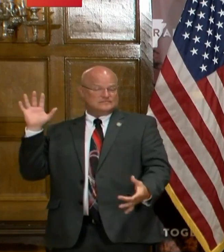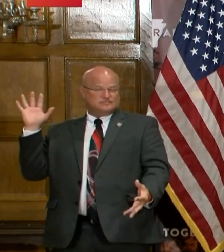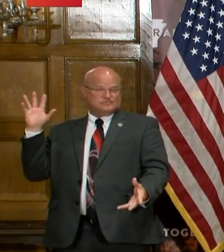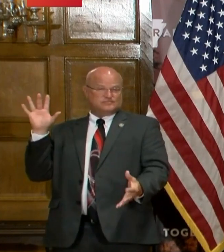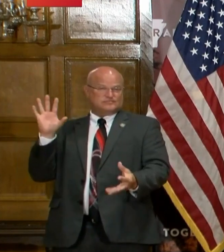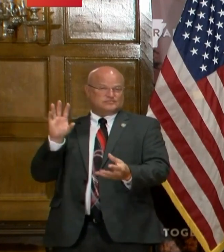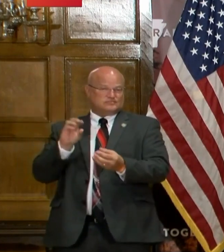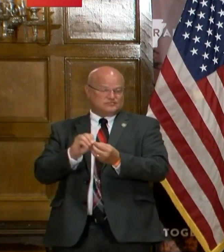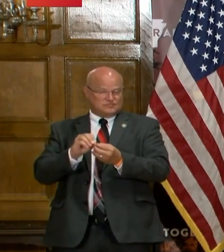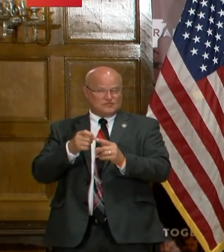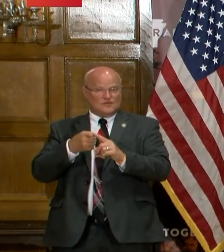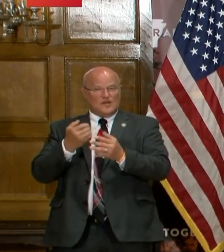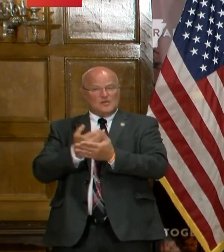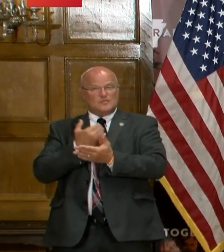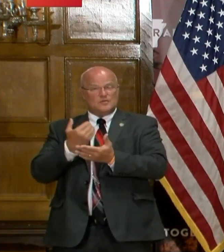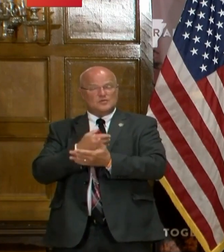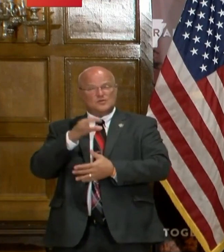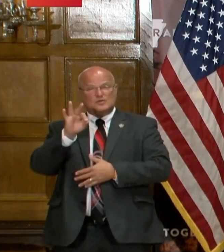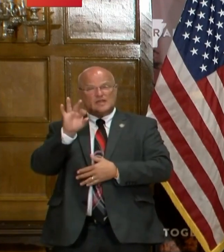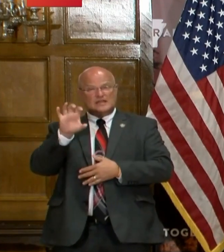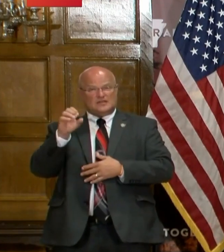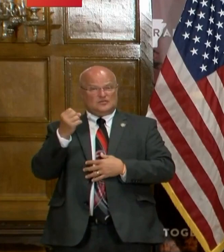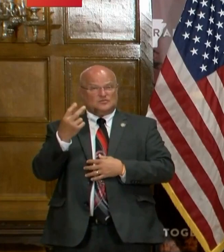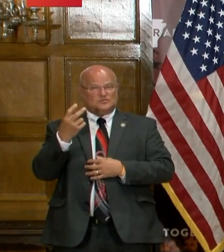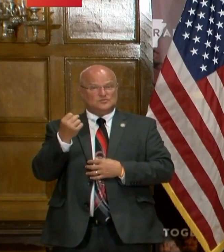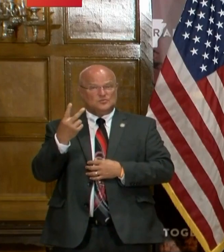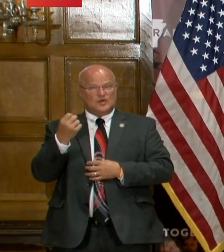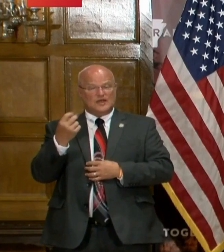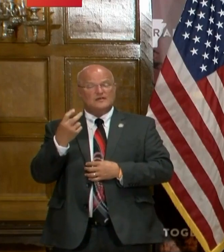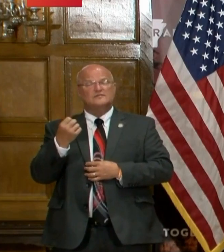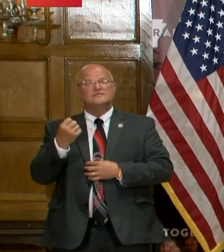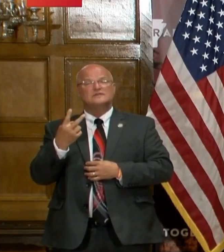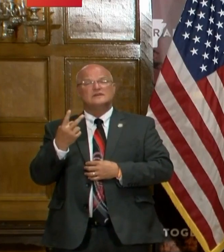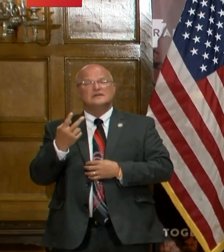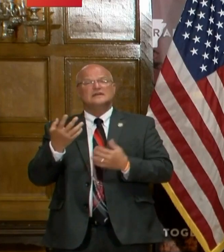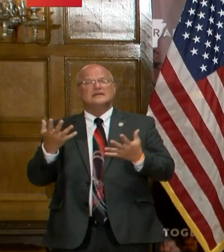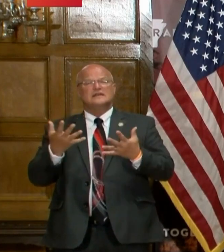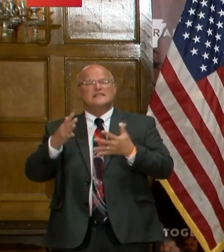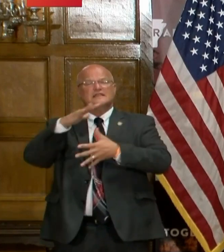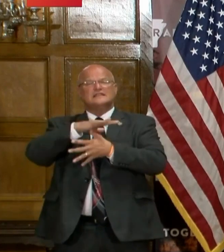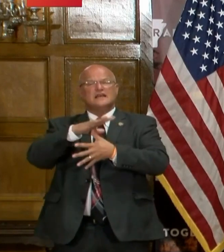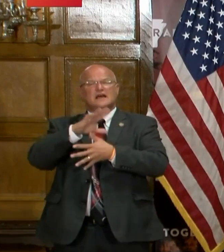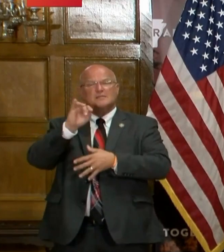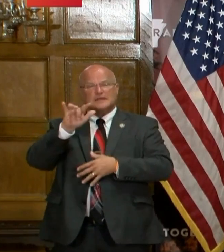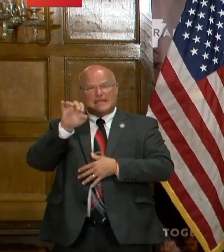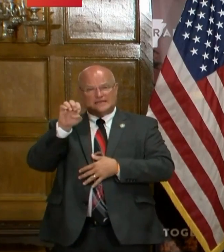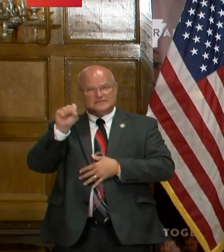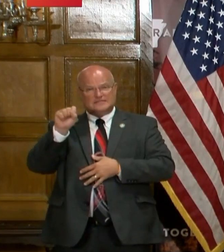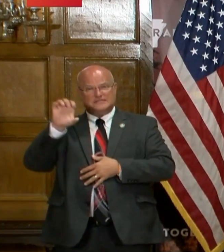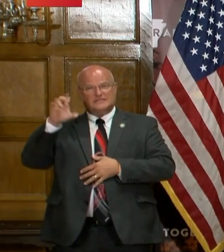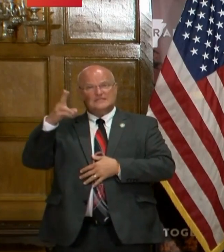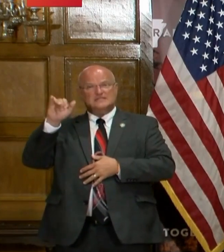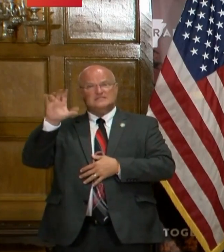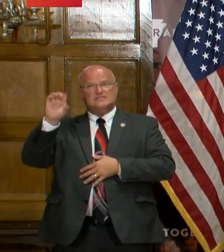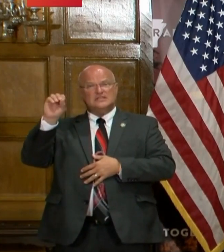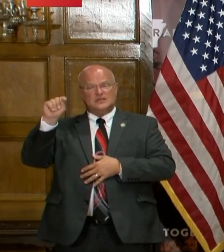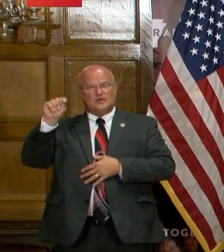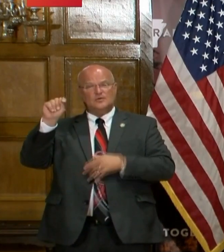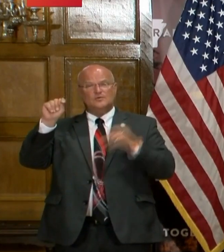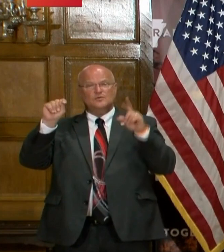cumulative, and of the new 912 cases, of those, here's the top counties. Chico County